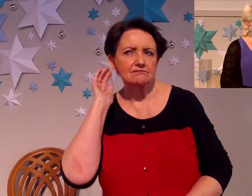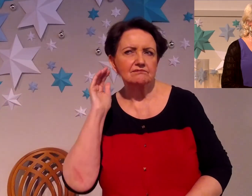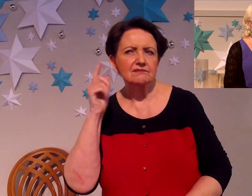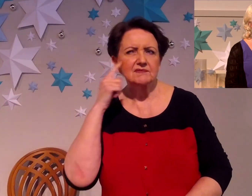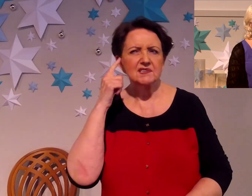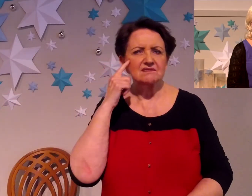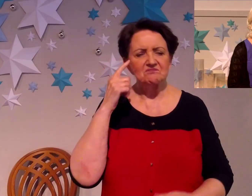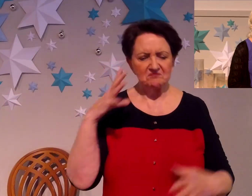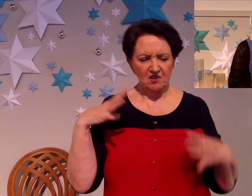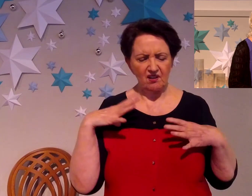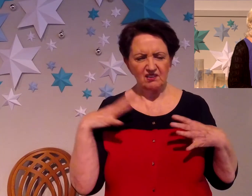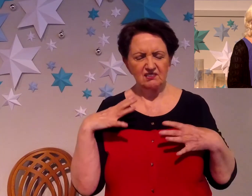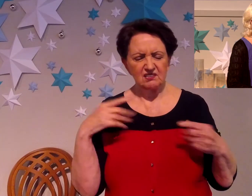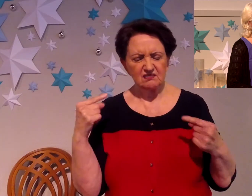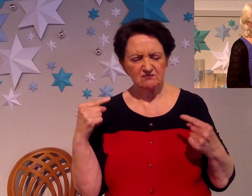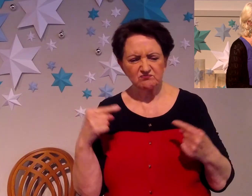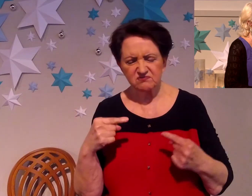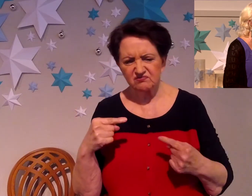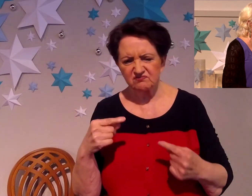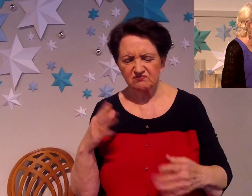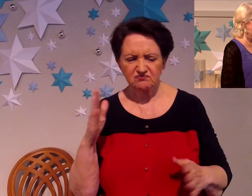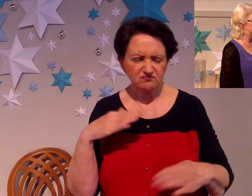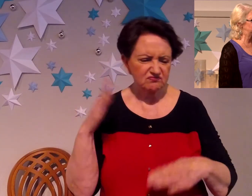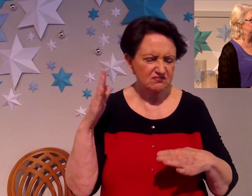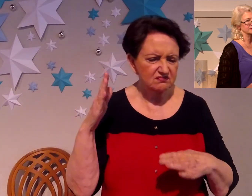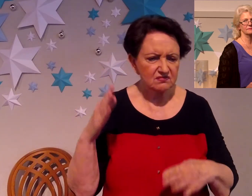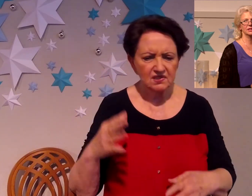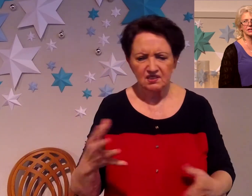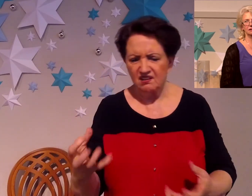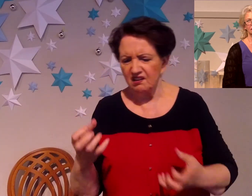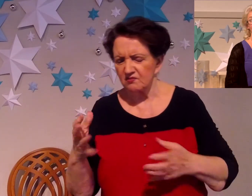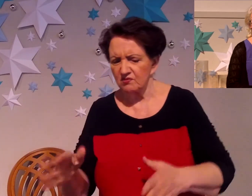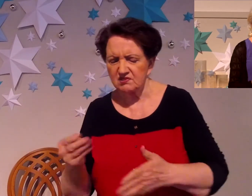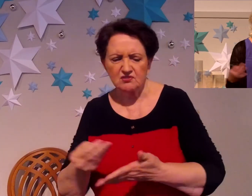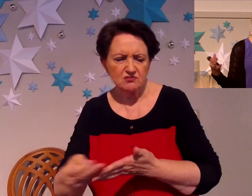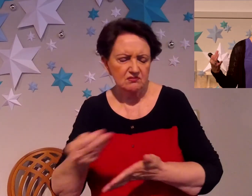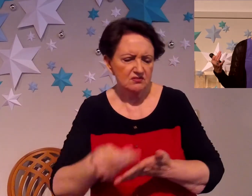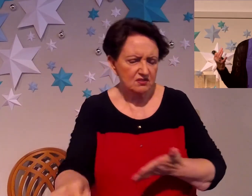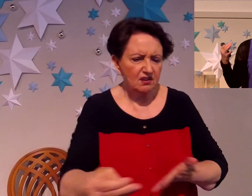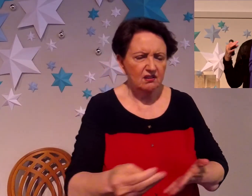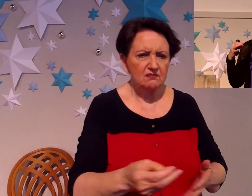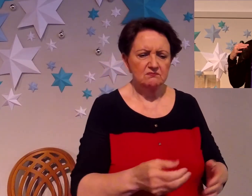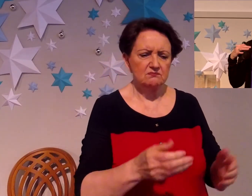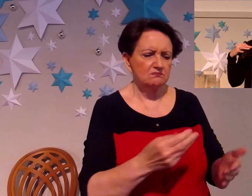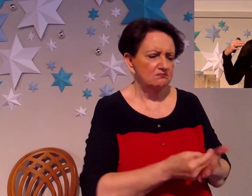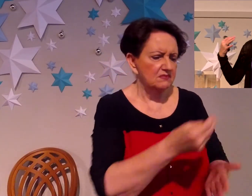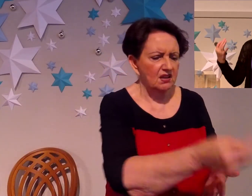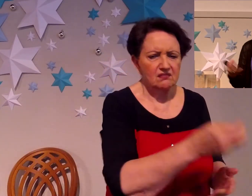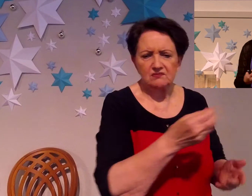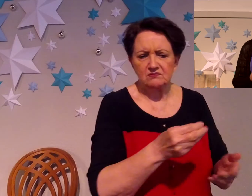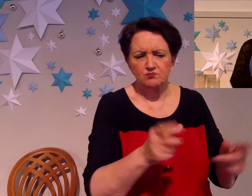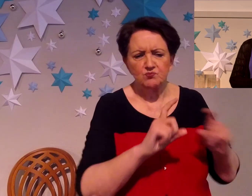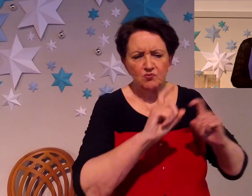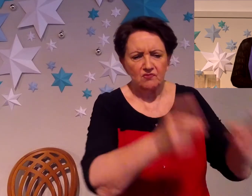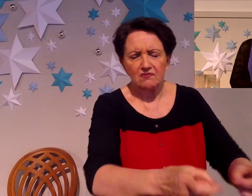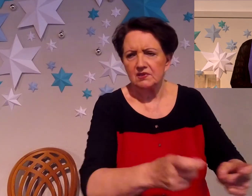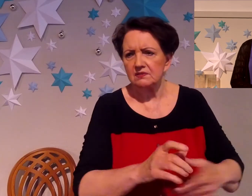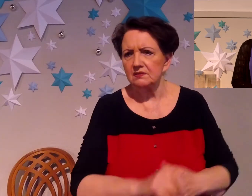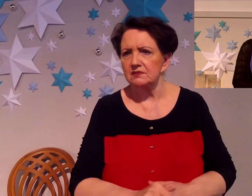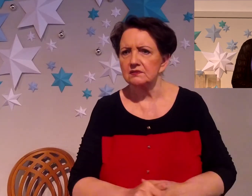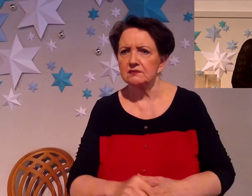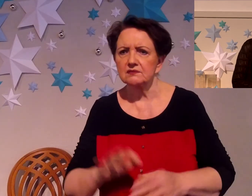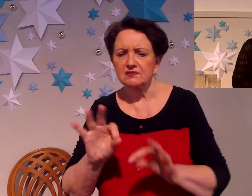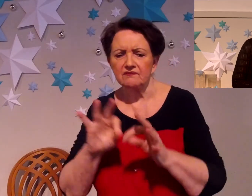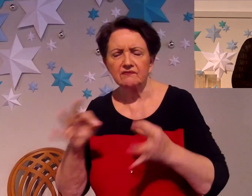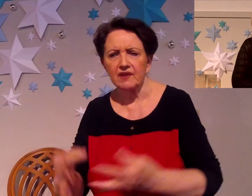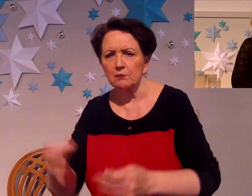such a pain because I got to run around and I got to buy all these presents and everybody wants everything. And if we have family, that can get a little overwhelming, and